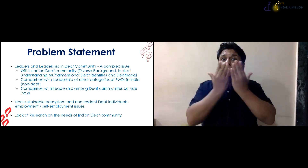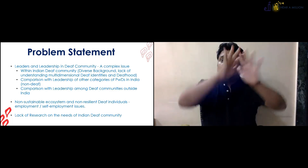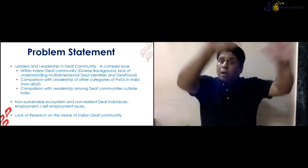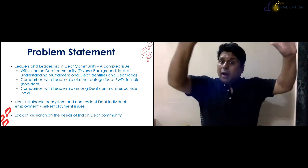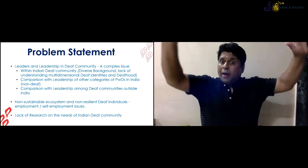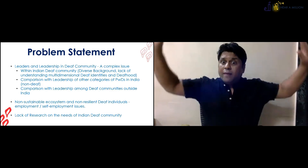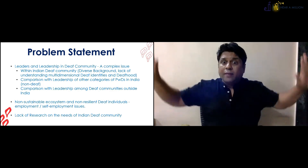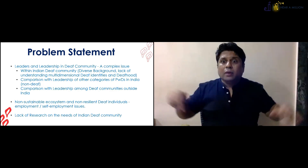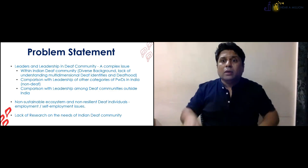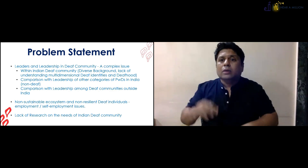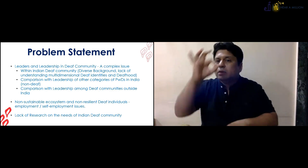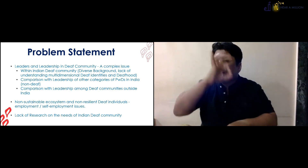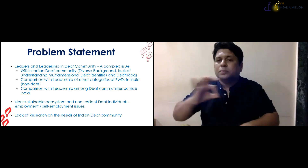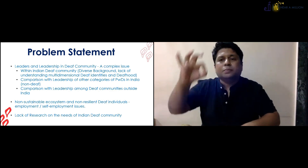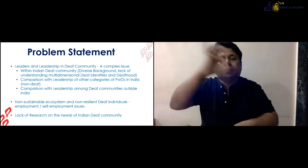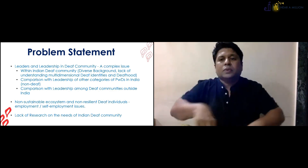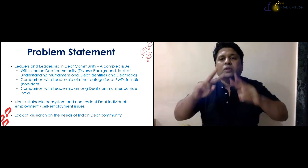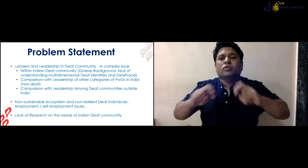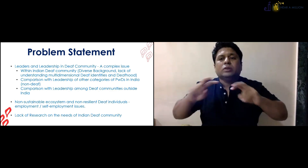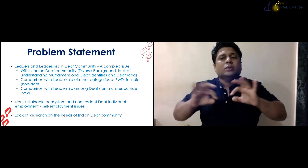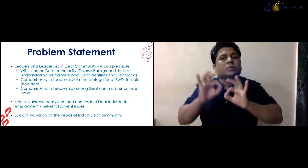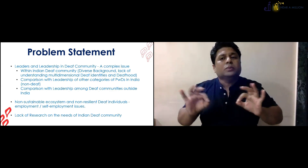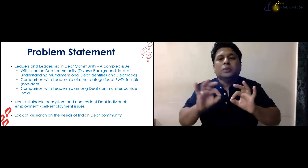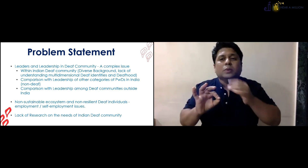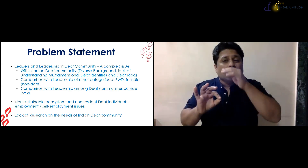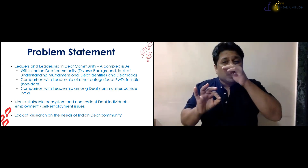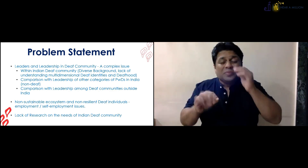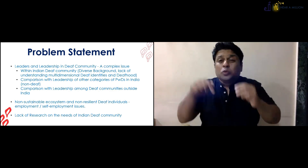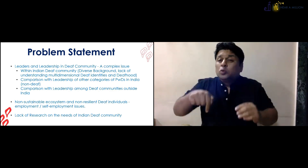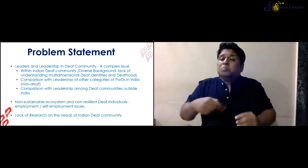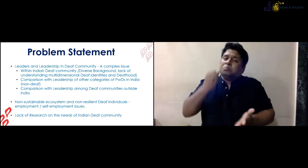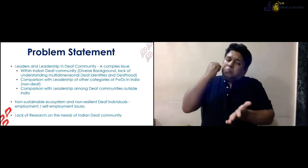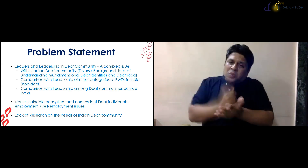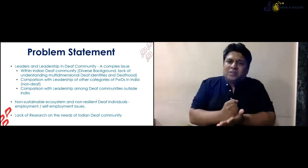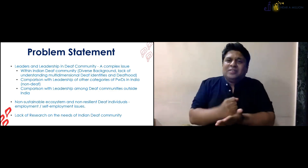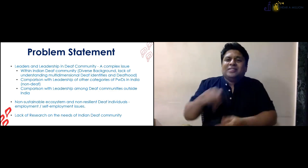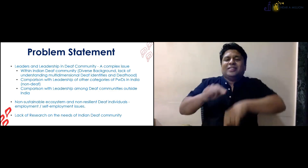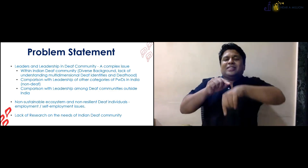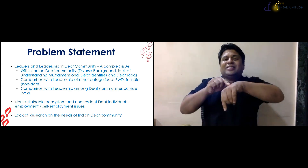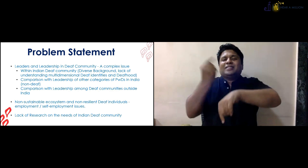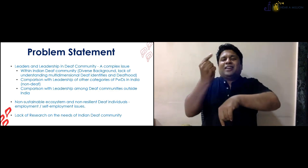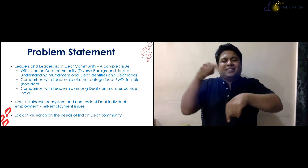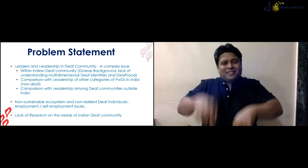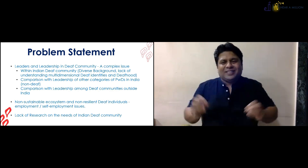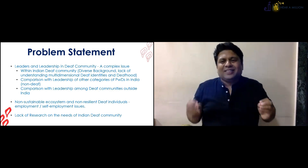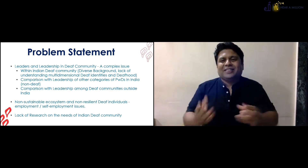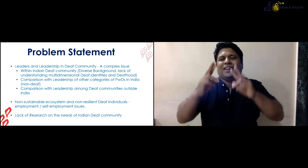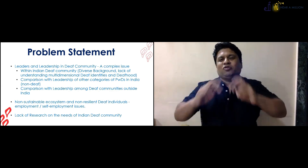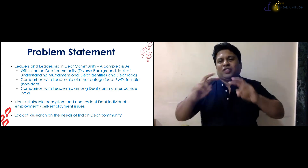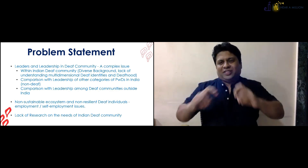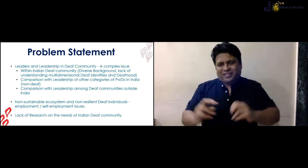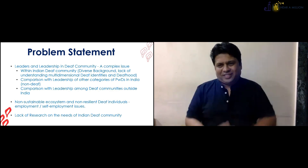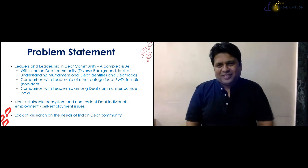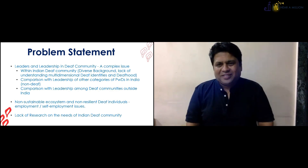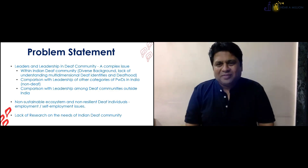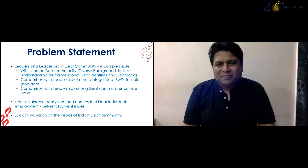happening across the world in different universities. Over there, there's no particular research that has been done. And I